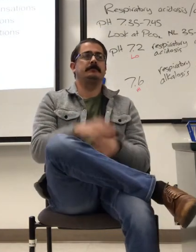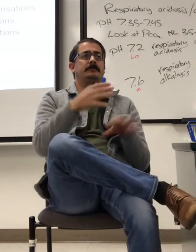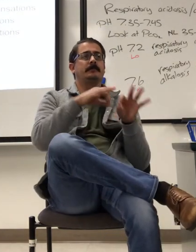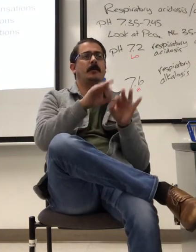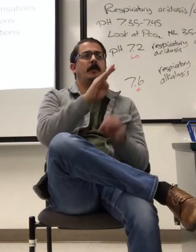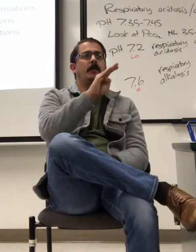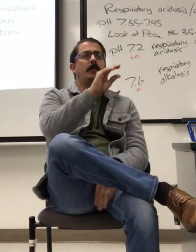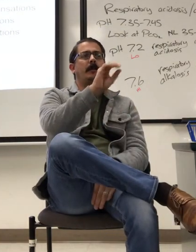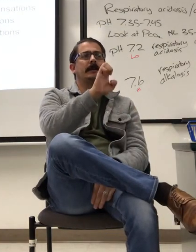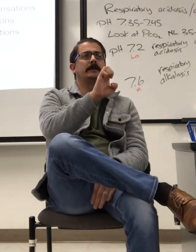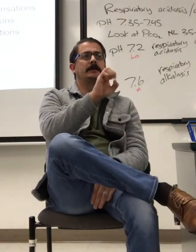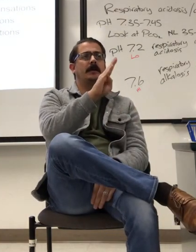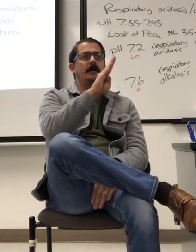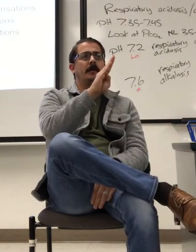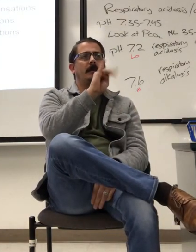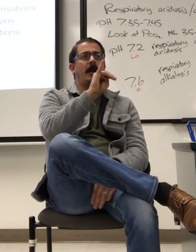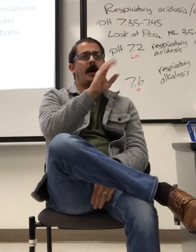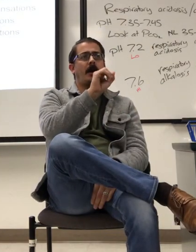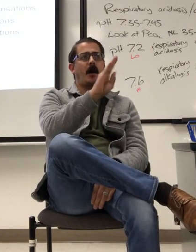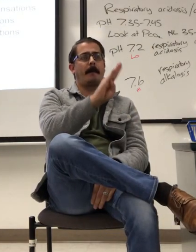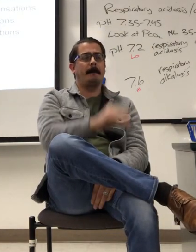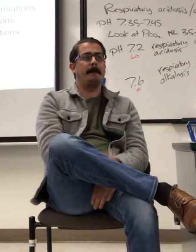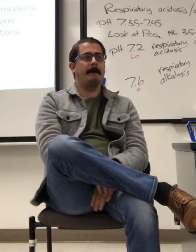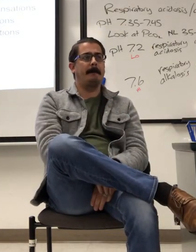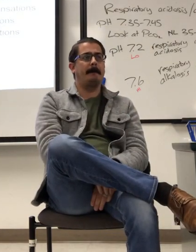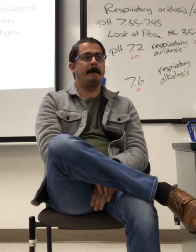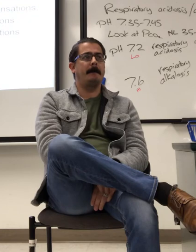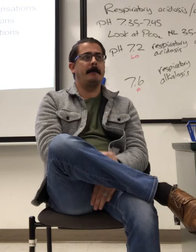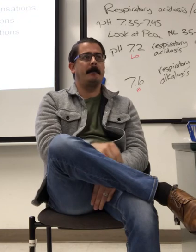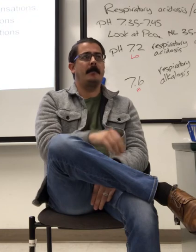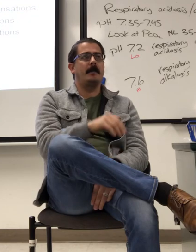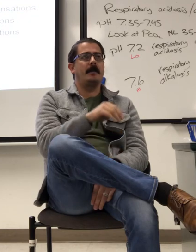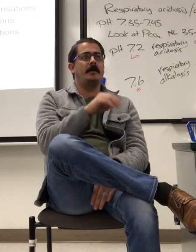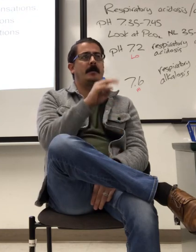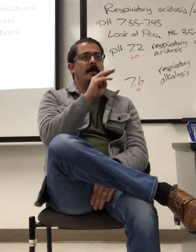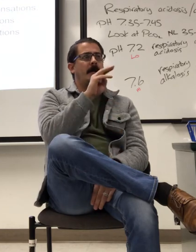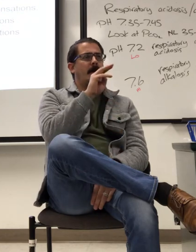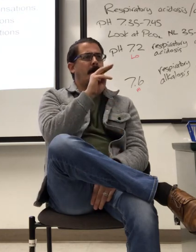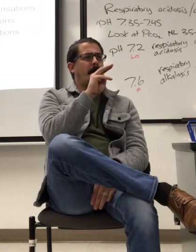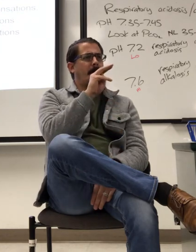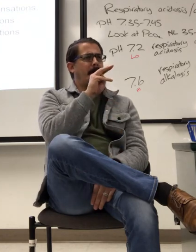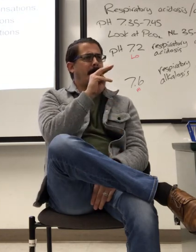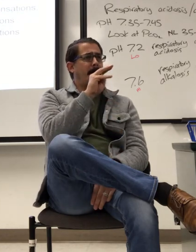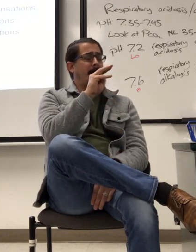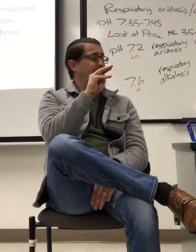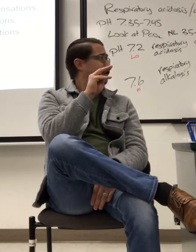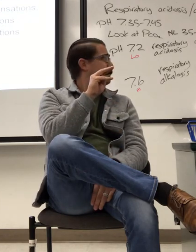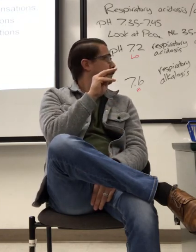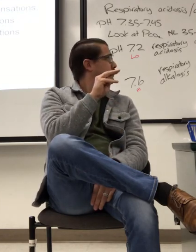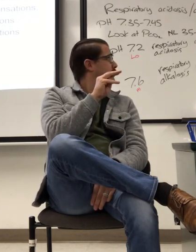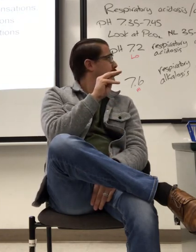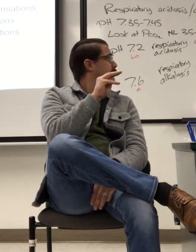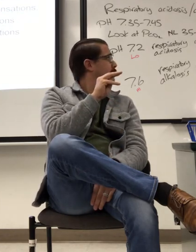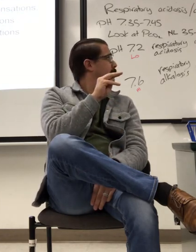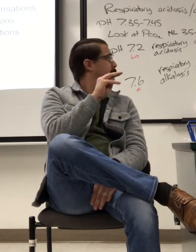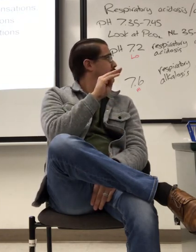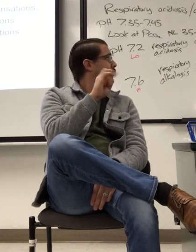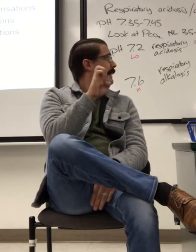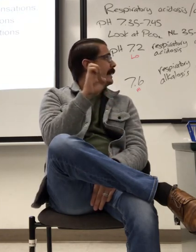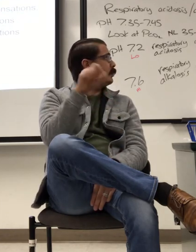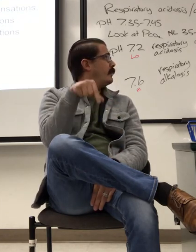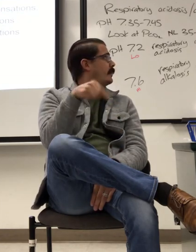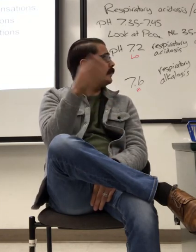Bicarbonate. And the units are milliequivalent per liter, and the normal range is going to be